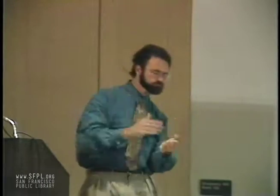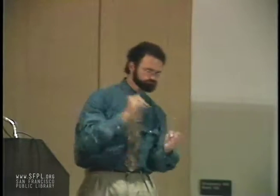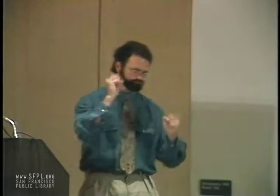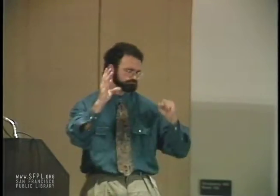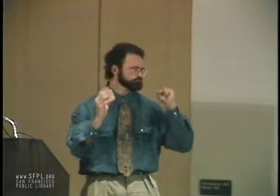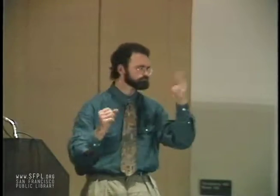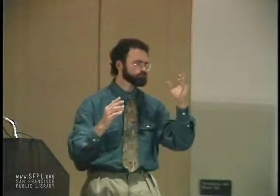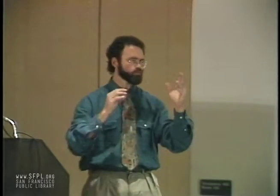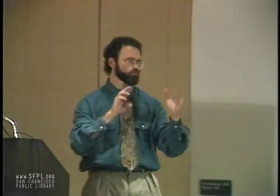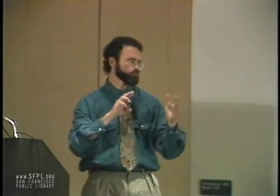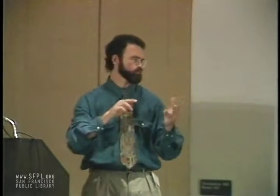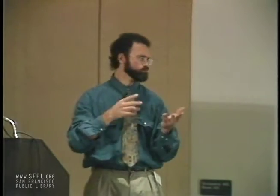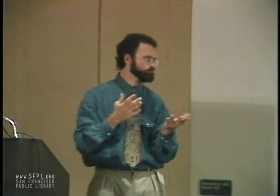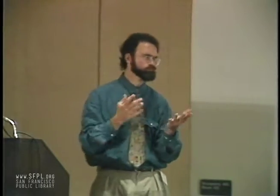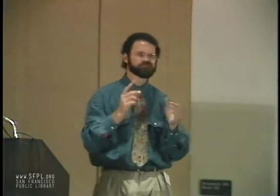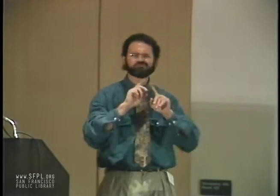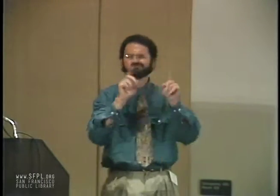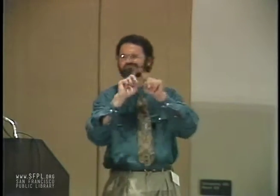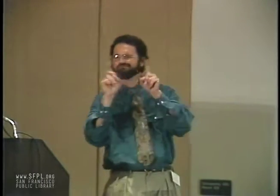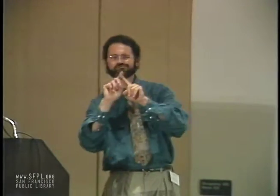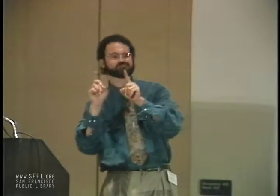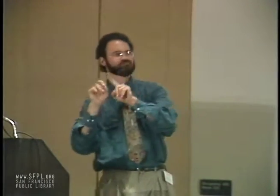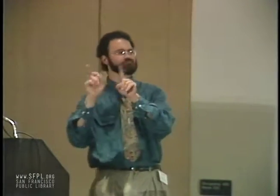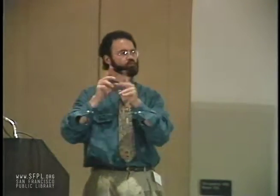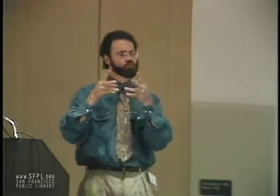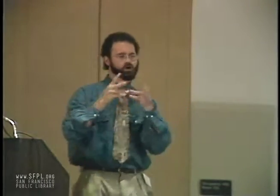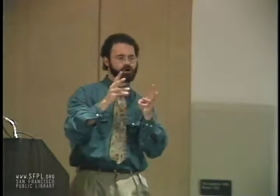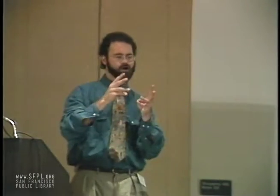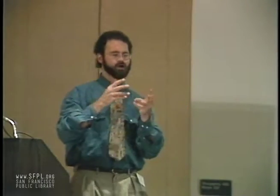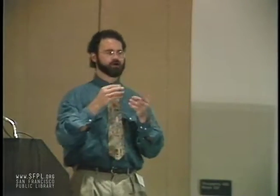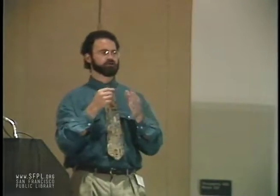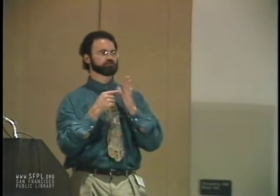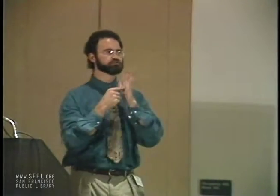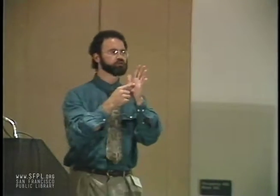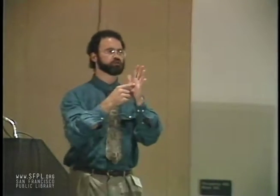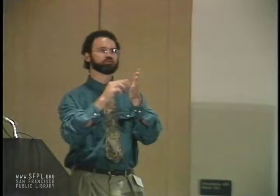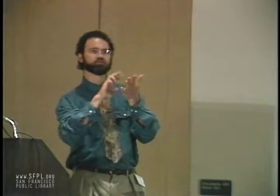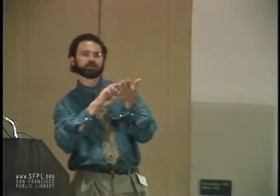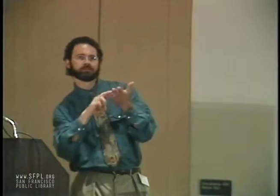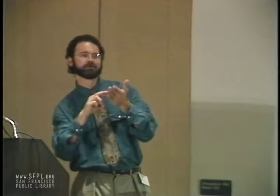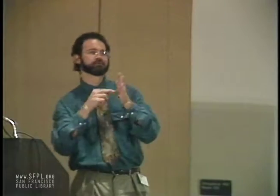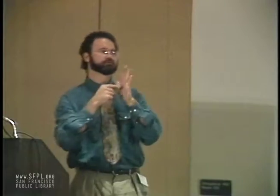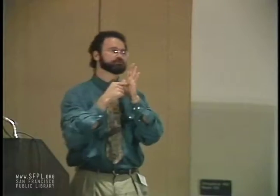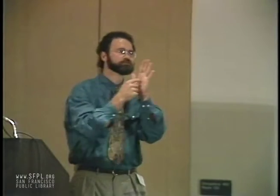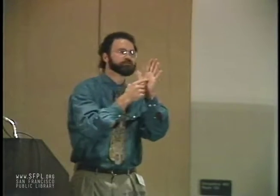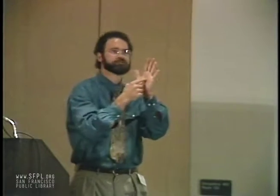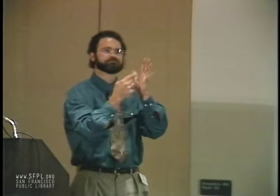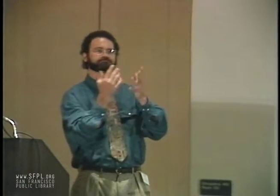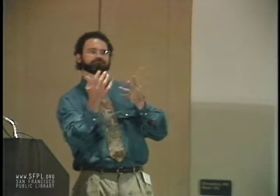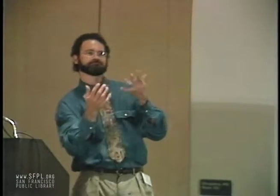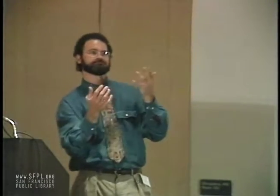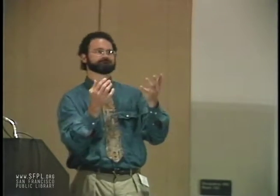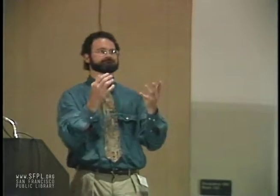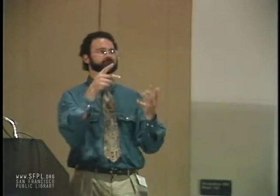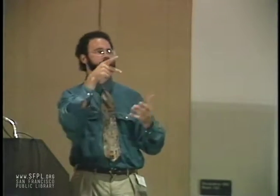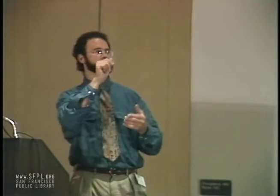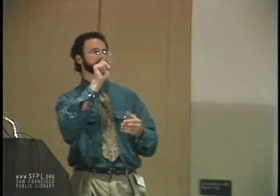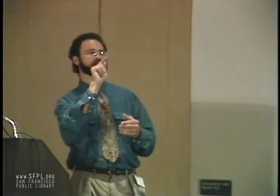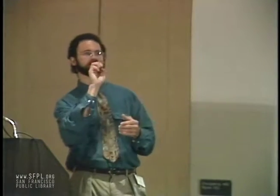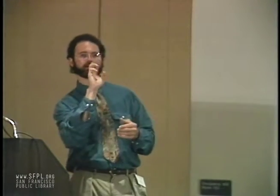We still have patterned communication and so on. We have a variety of ways to show rhythm,